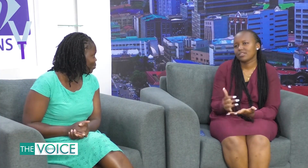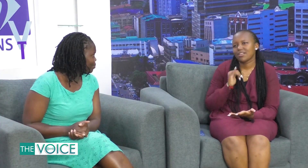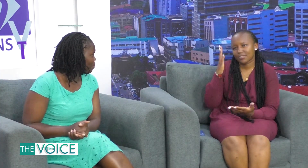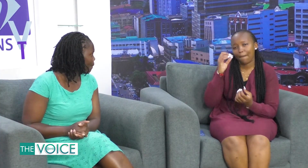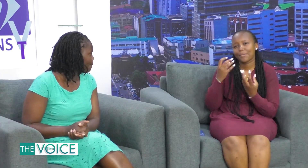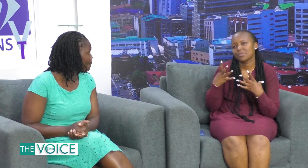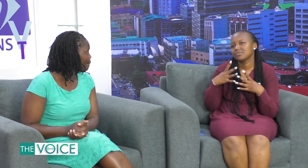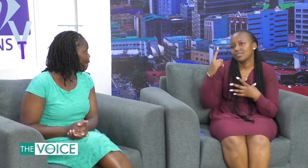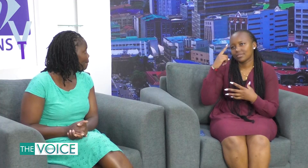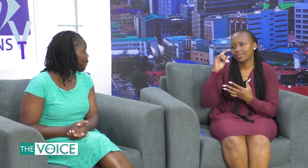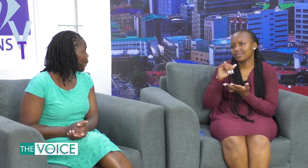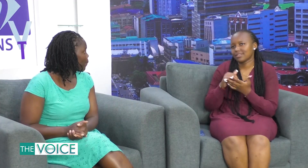it involve?